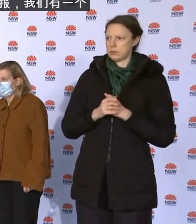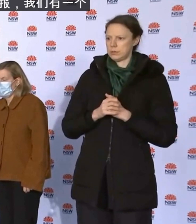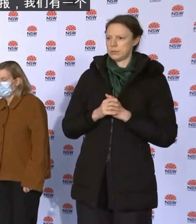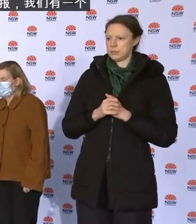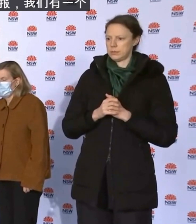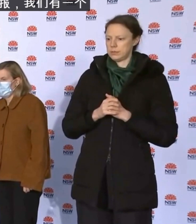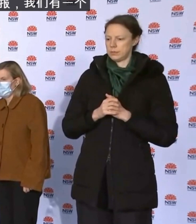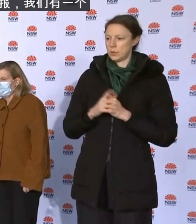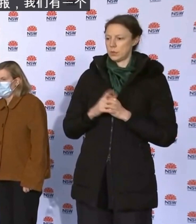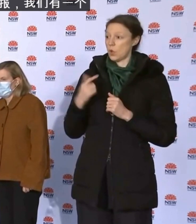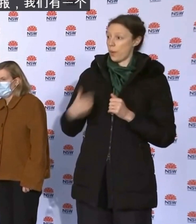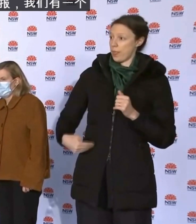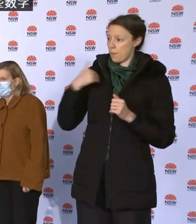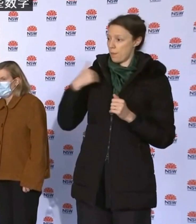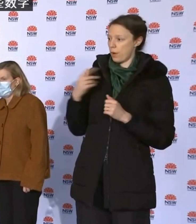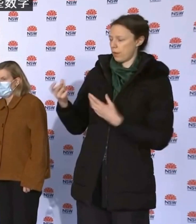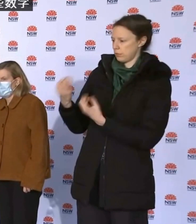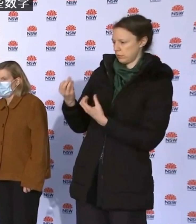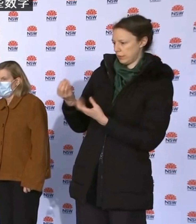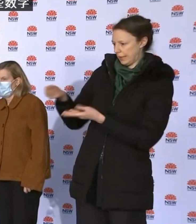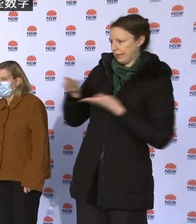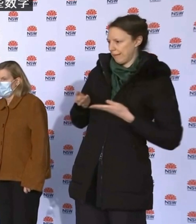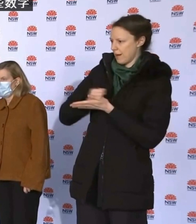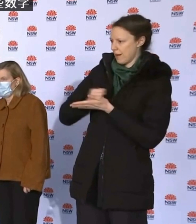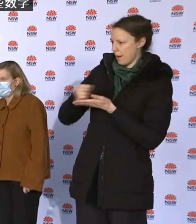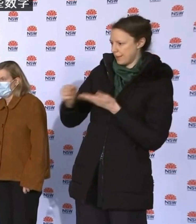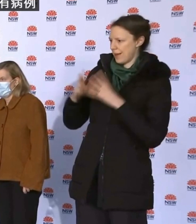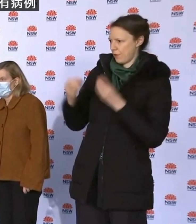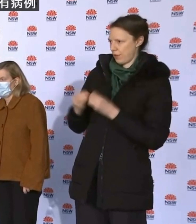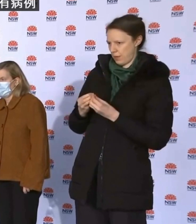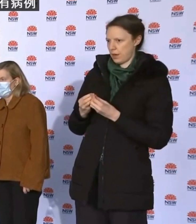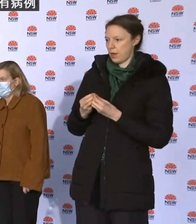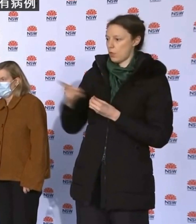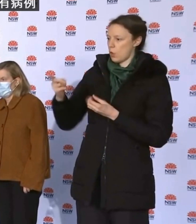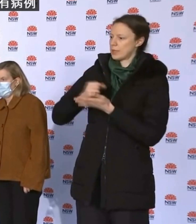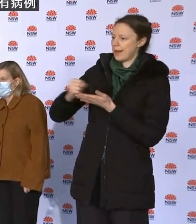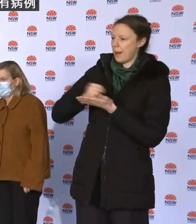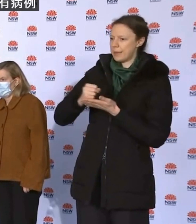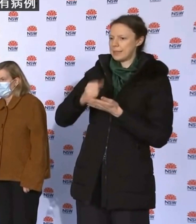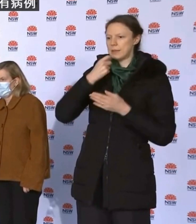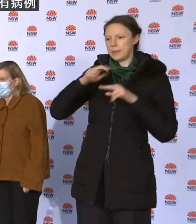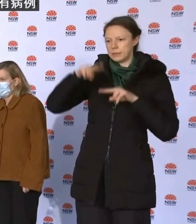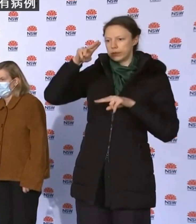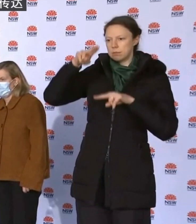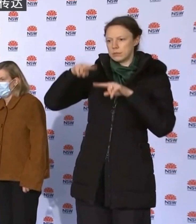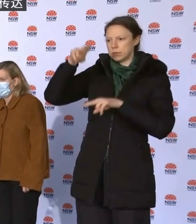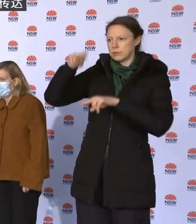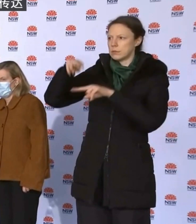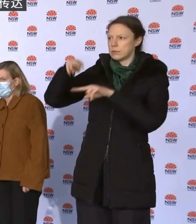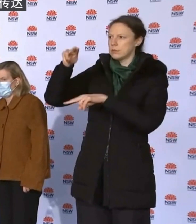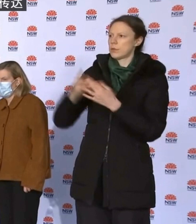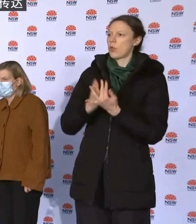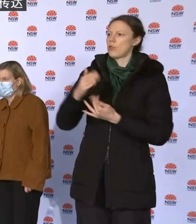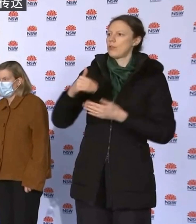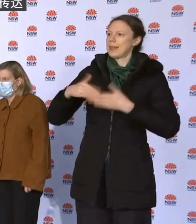and myself and other members of the team get briefed, we have an indication of those numbers. Now, those numbers will go up and down during the day because there's always cases under